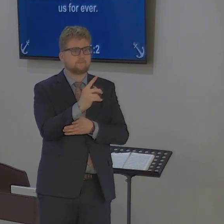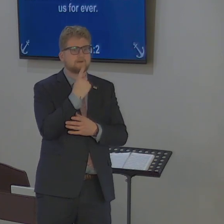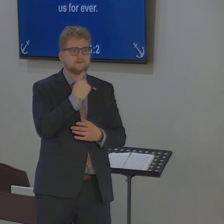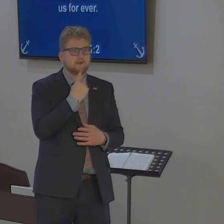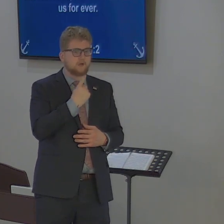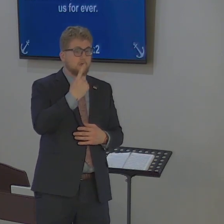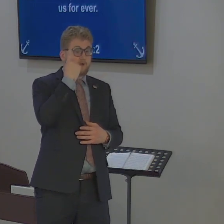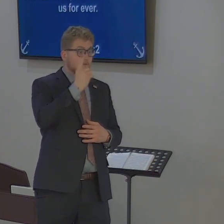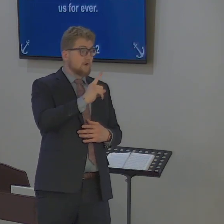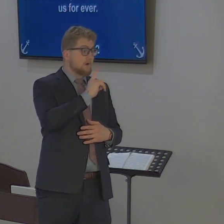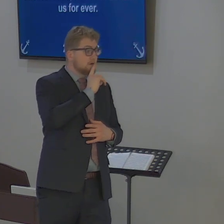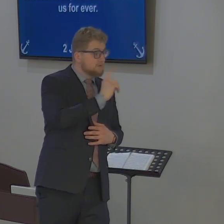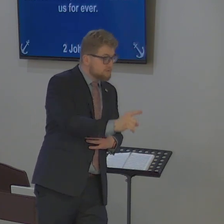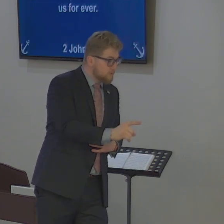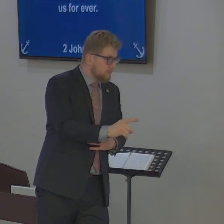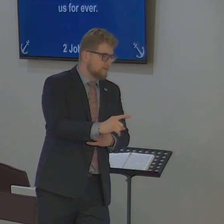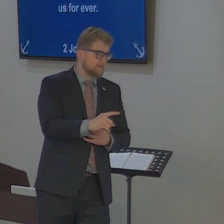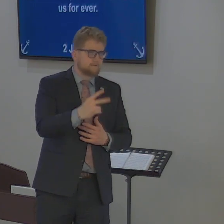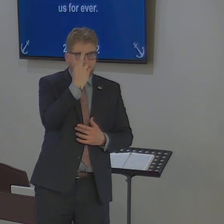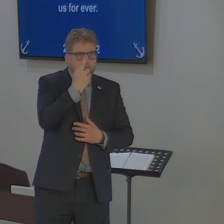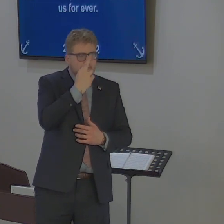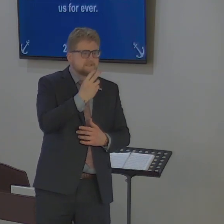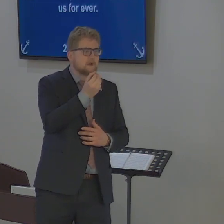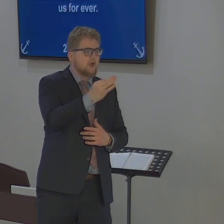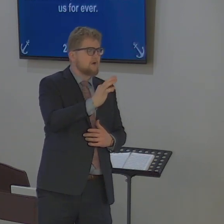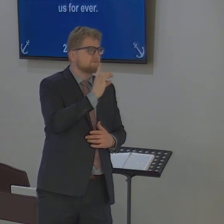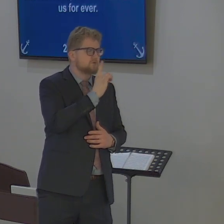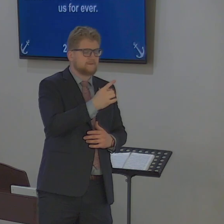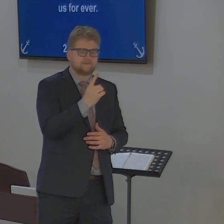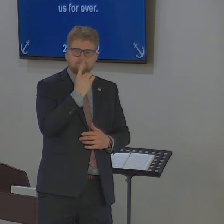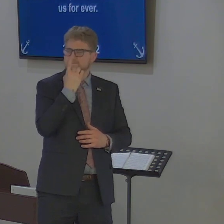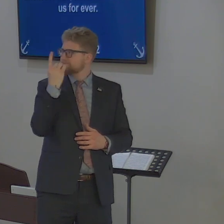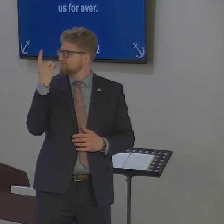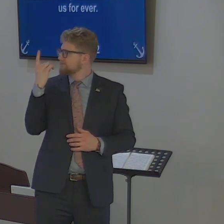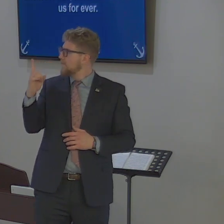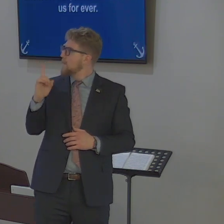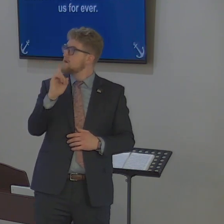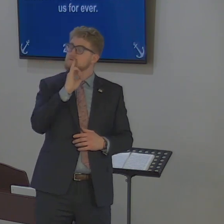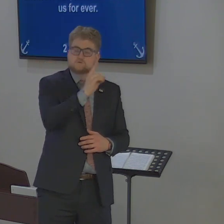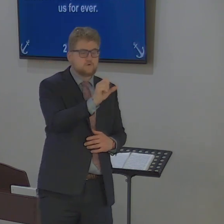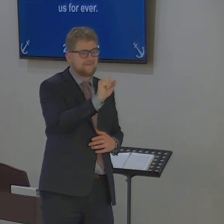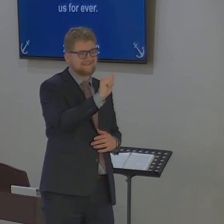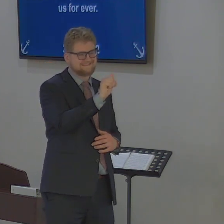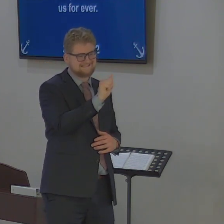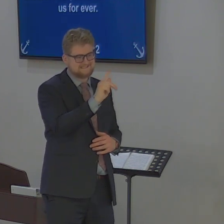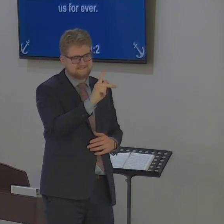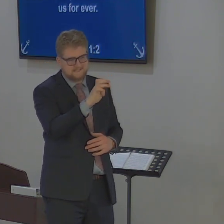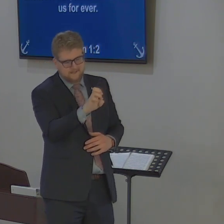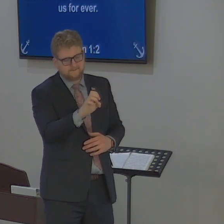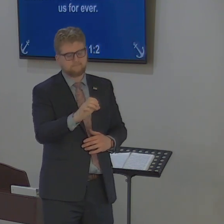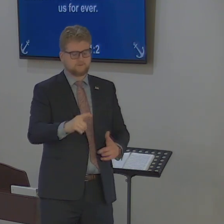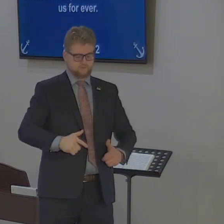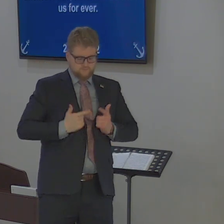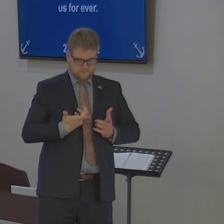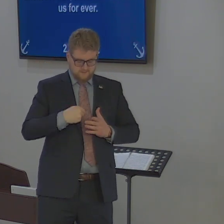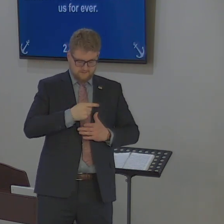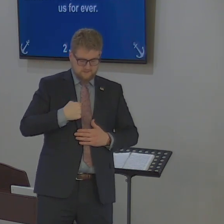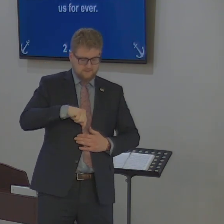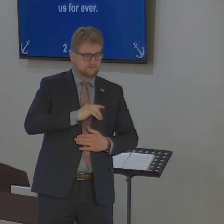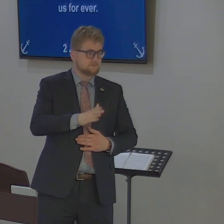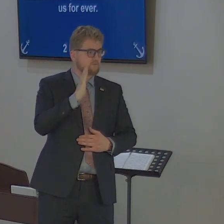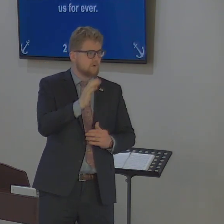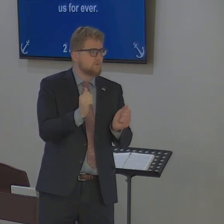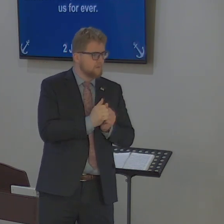the cause or the reason of truth, for the truth's sake which dwelleth in us and shall be with us forever. So how do